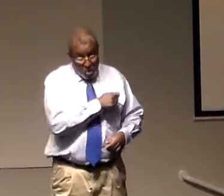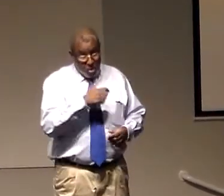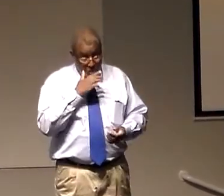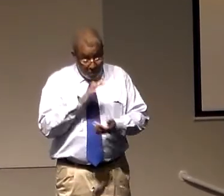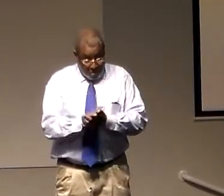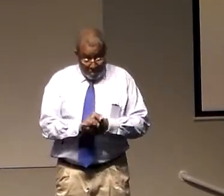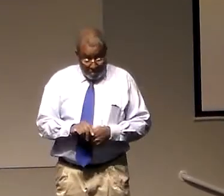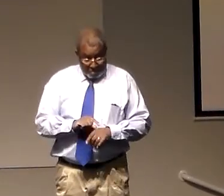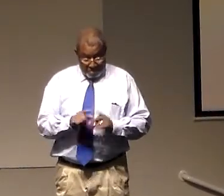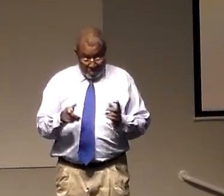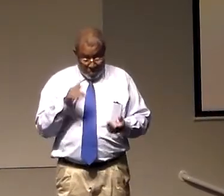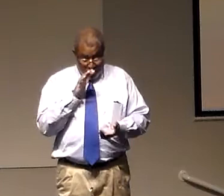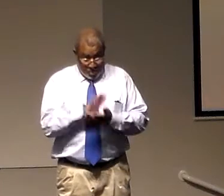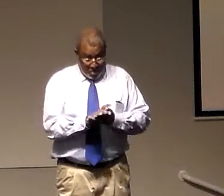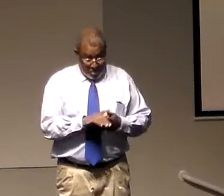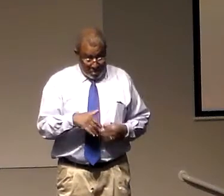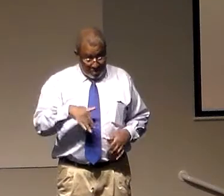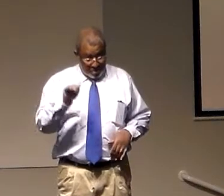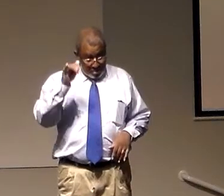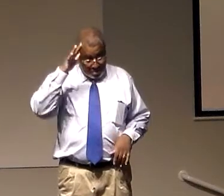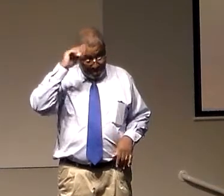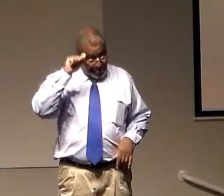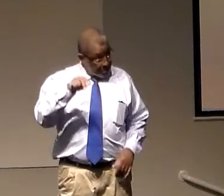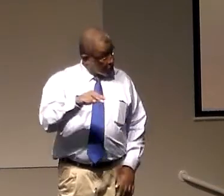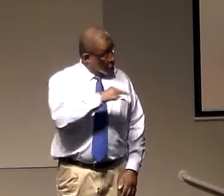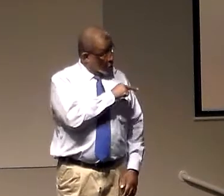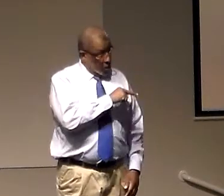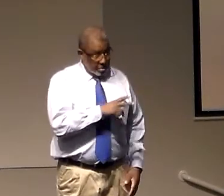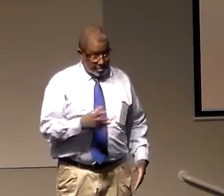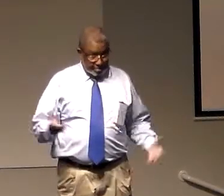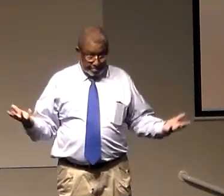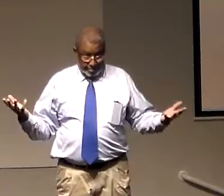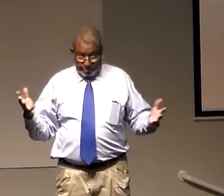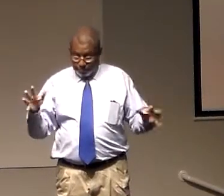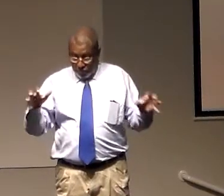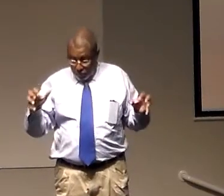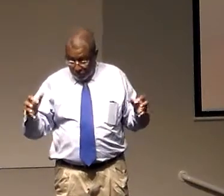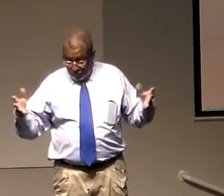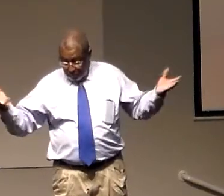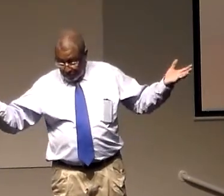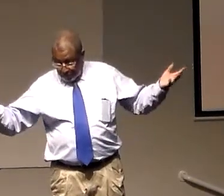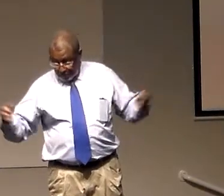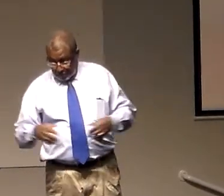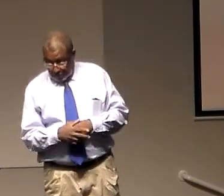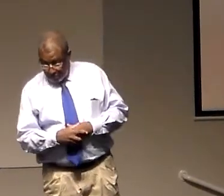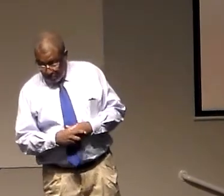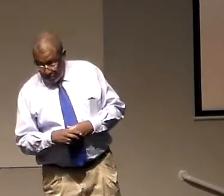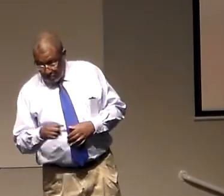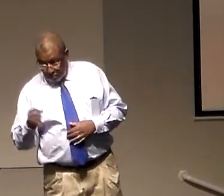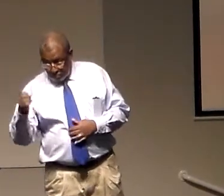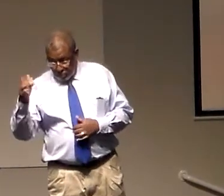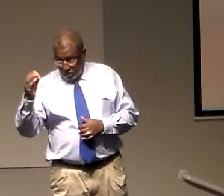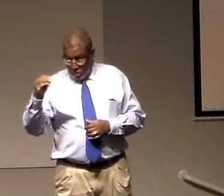left Lot and his family safe. But guess what? She frozen, not